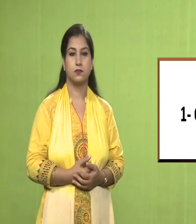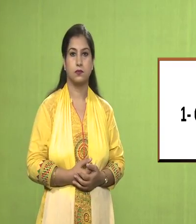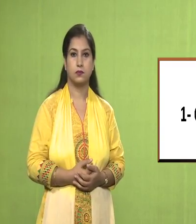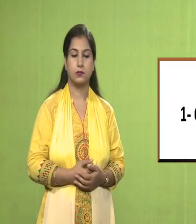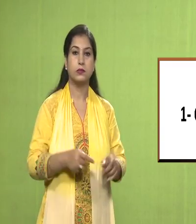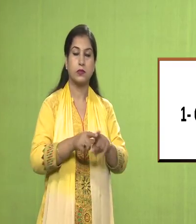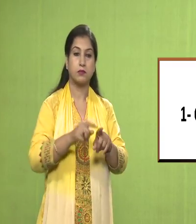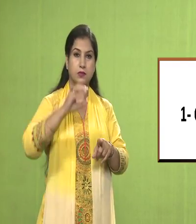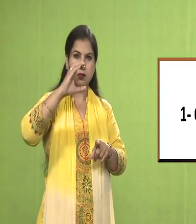compass,